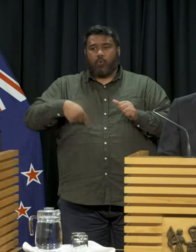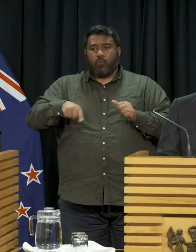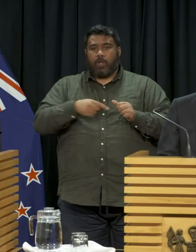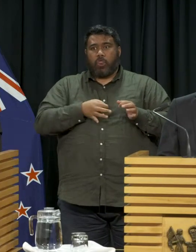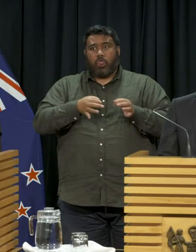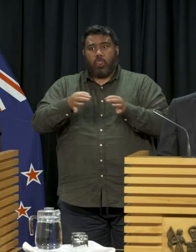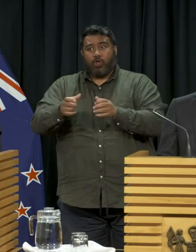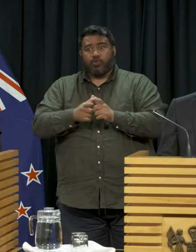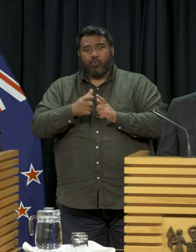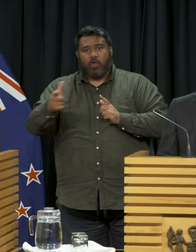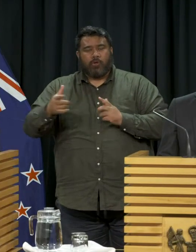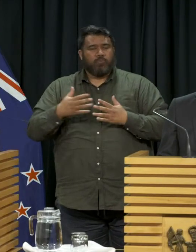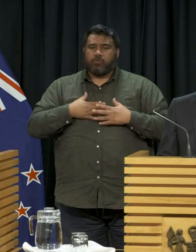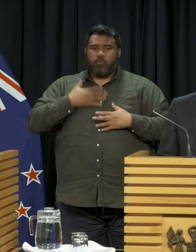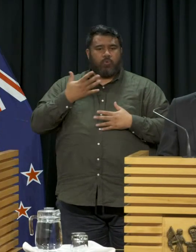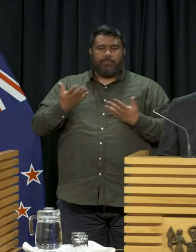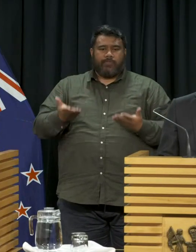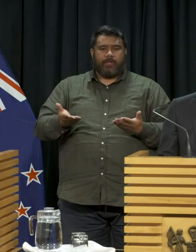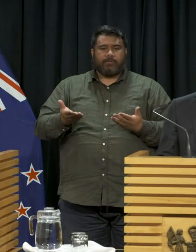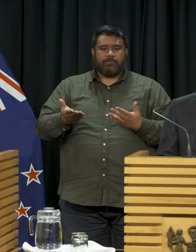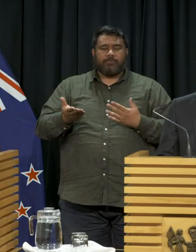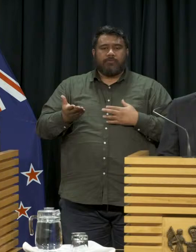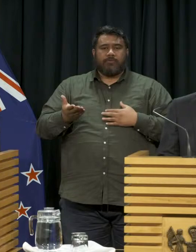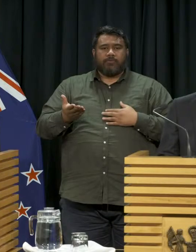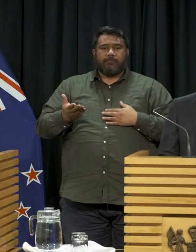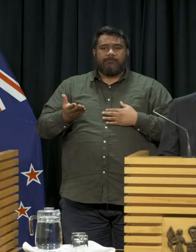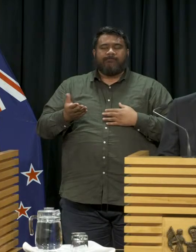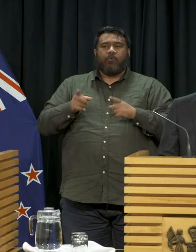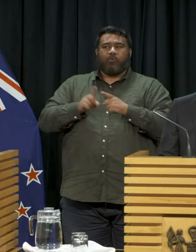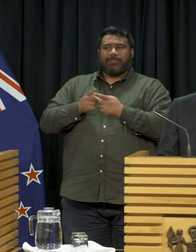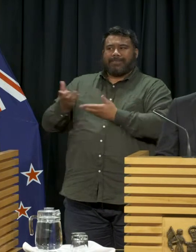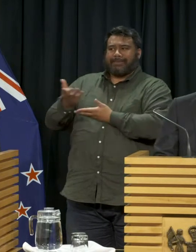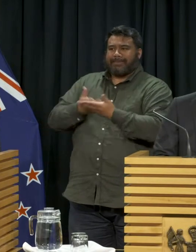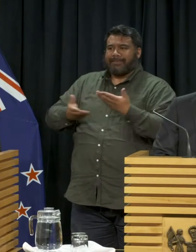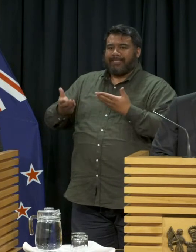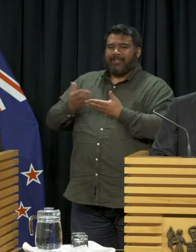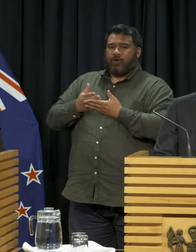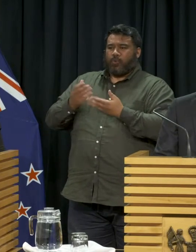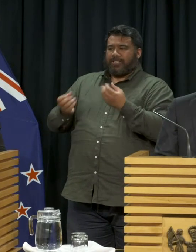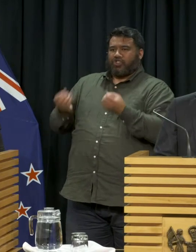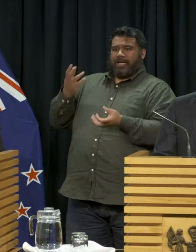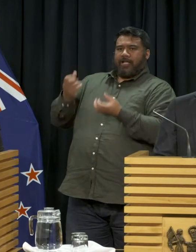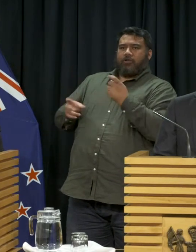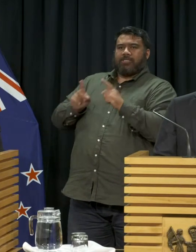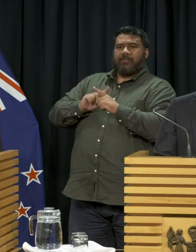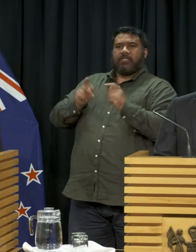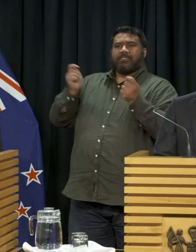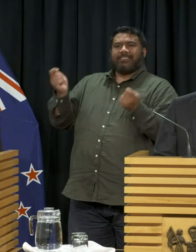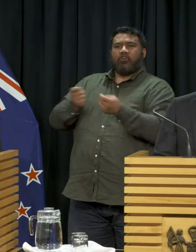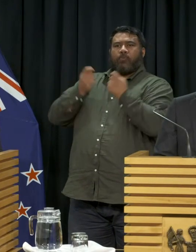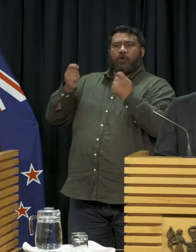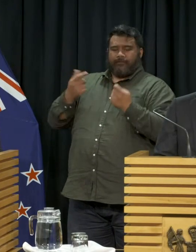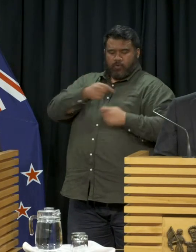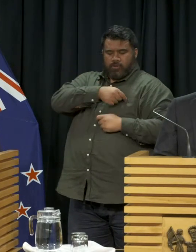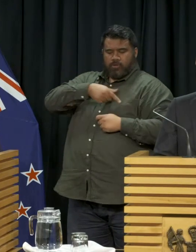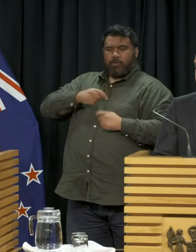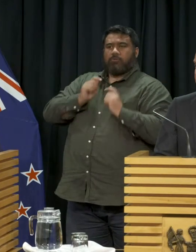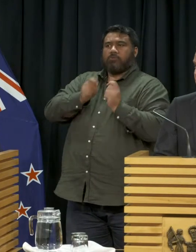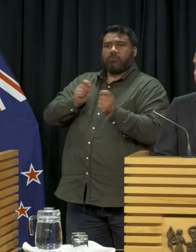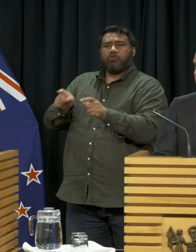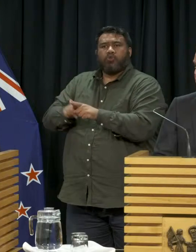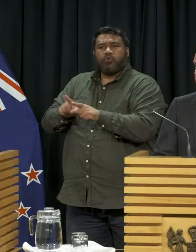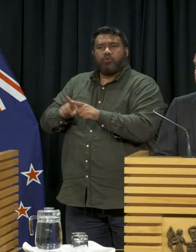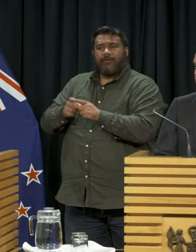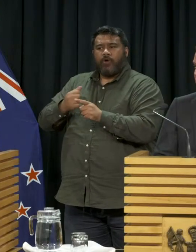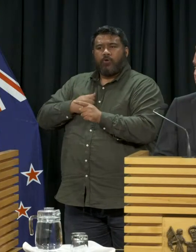did have conversations around that as well. We're also having to juggle investitures here in New Zealand, and so there were some